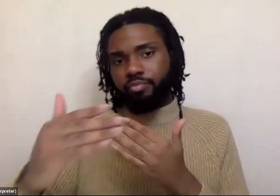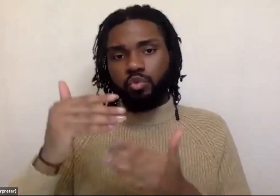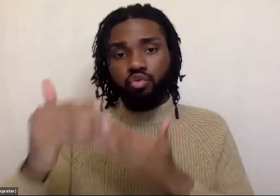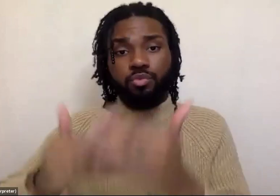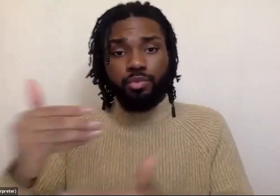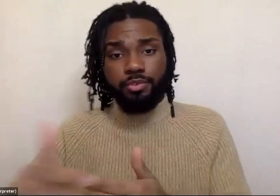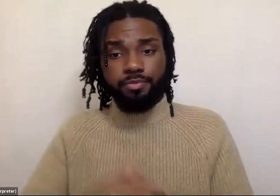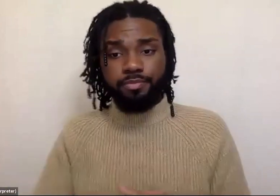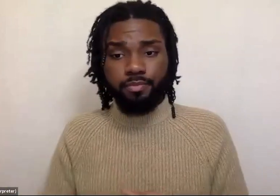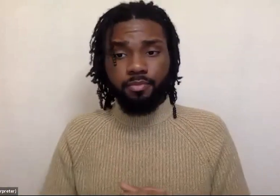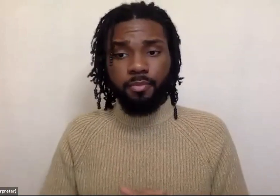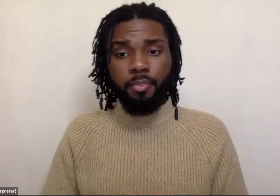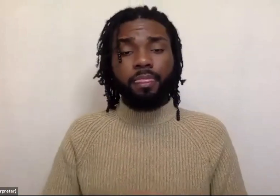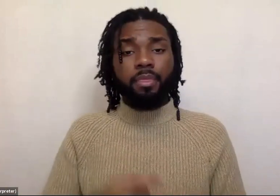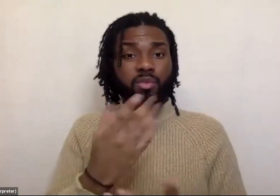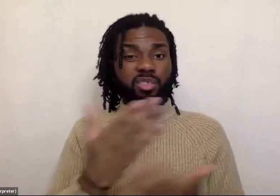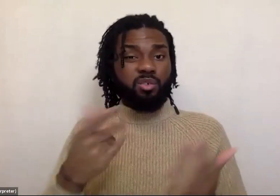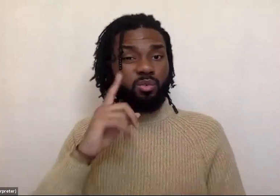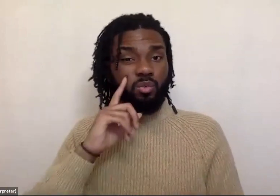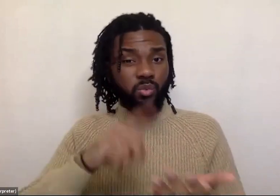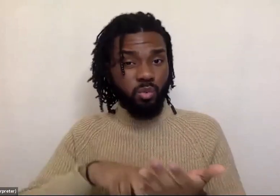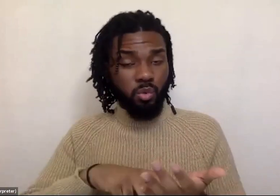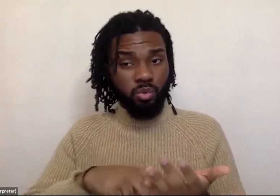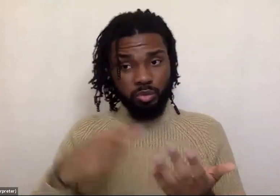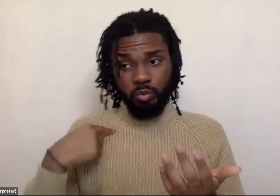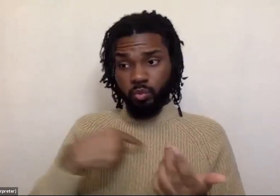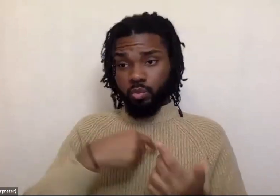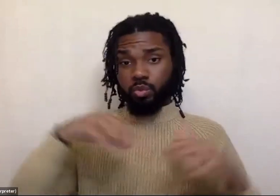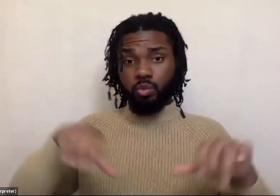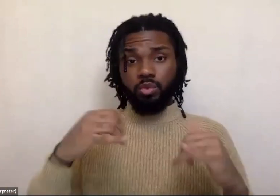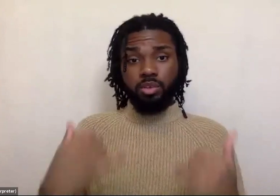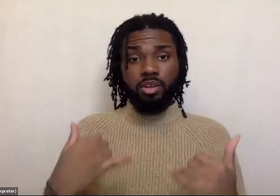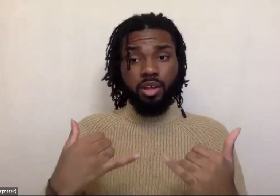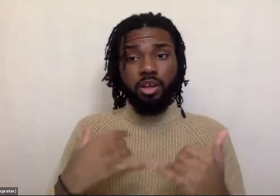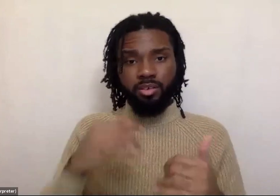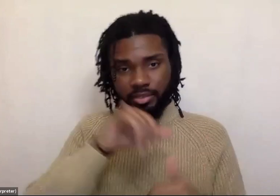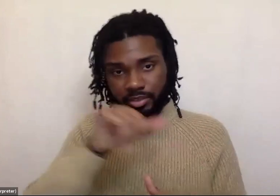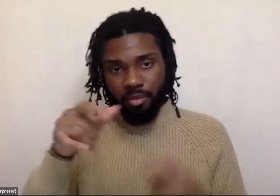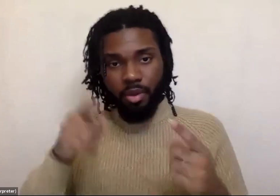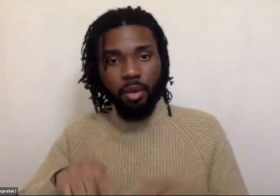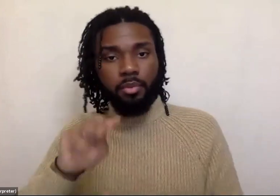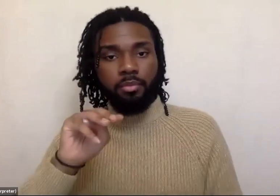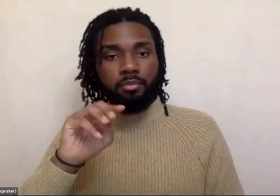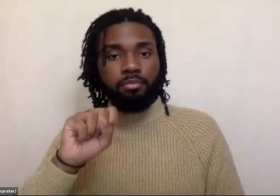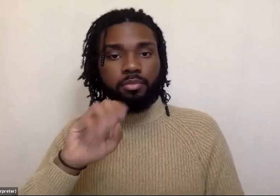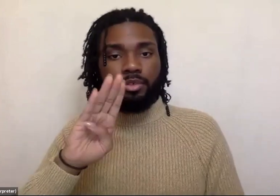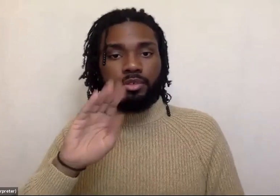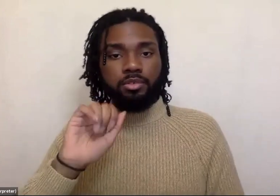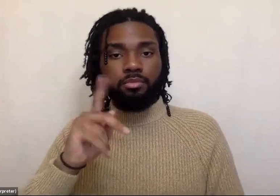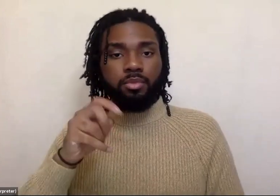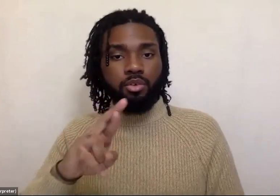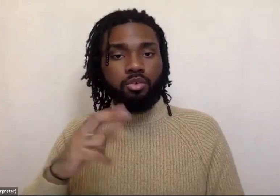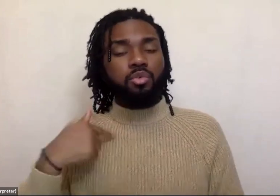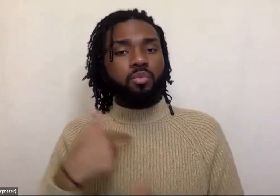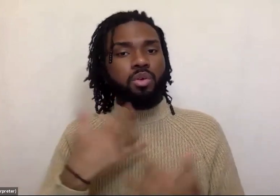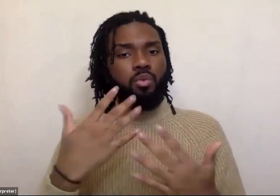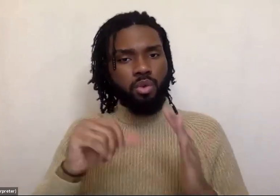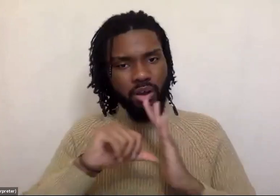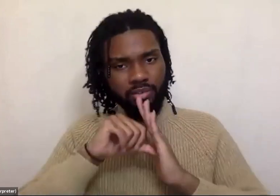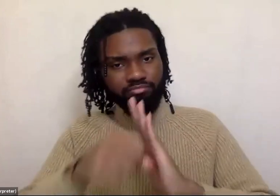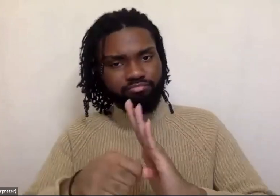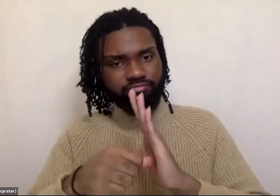things, as you see we're doing, is we are, as Ms. Baker did, we are emphasizing the continuing